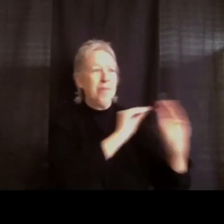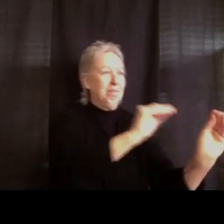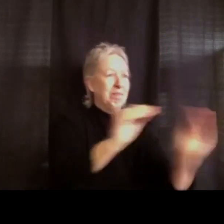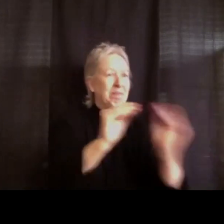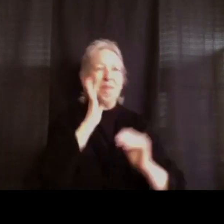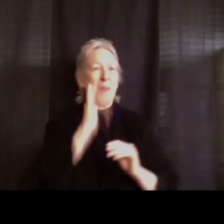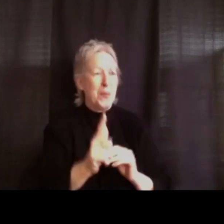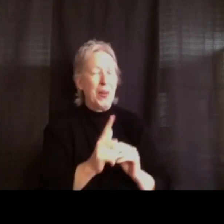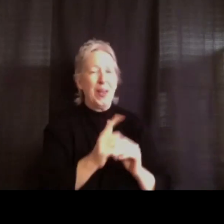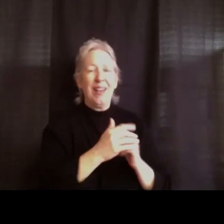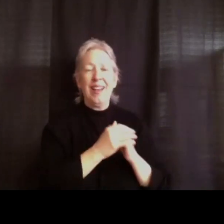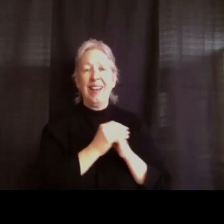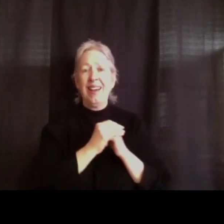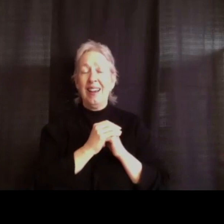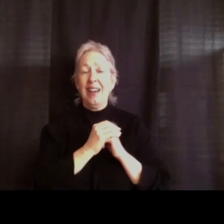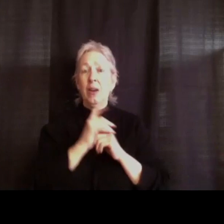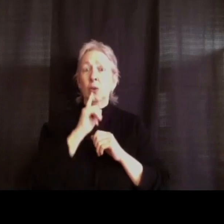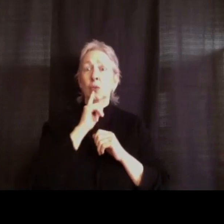has turned,